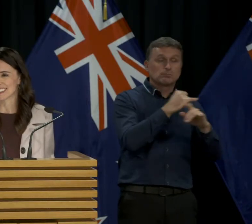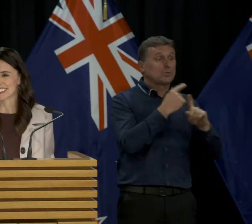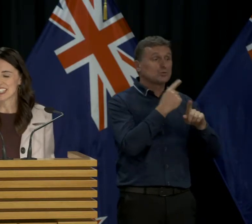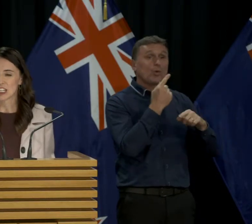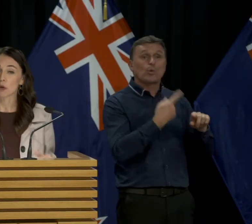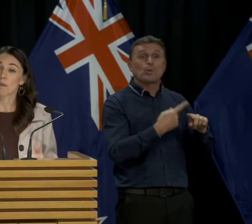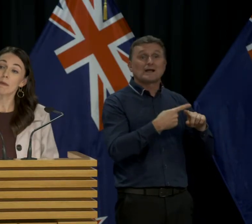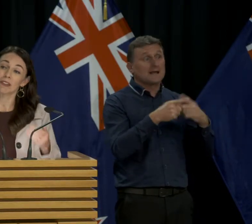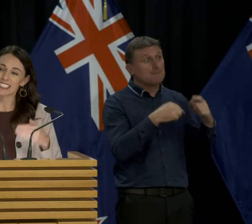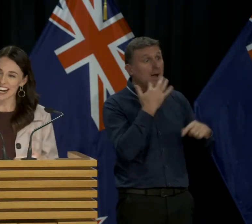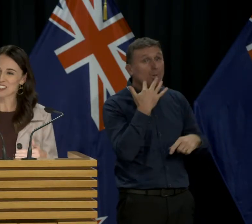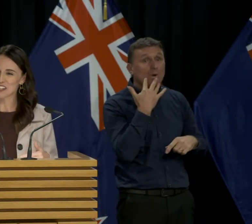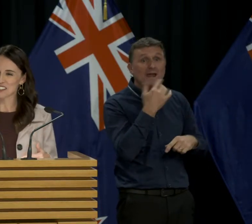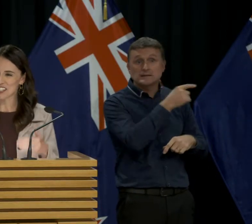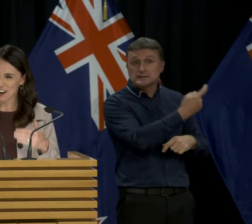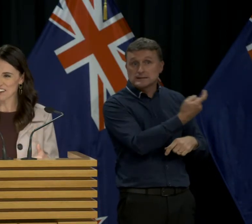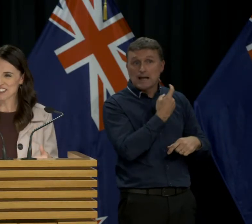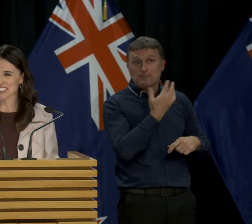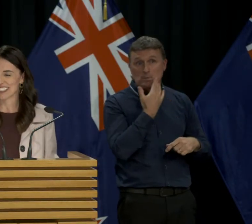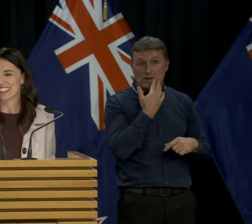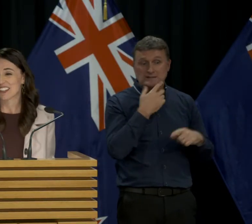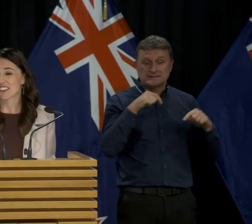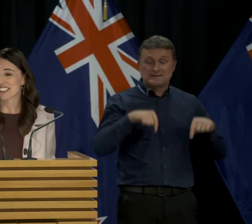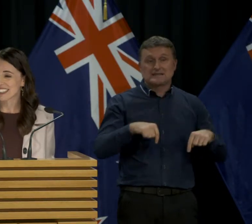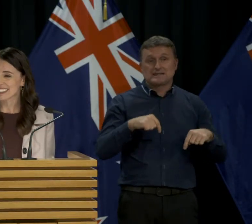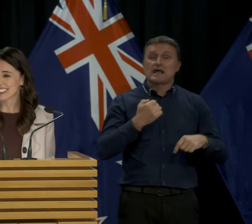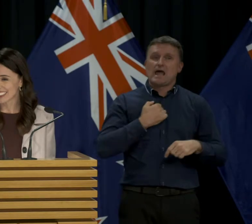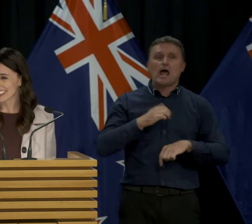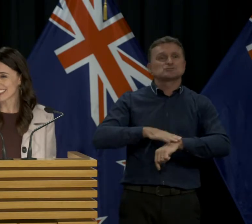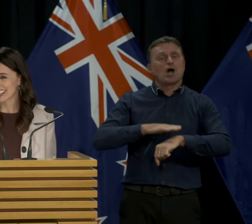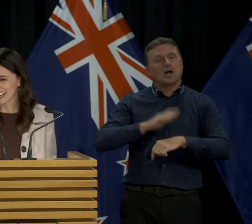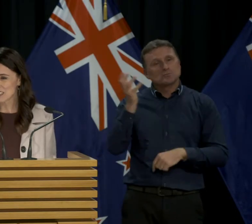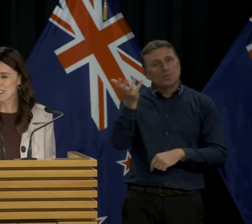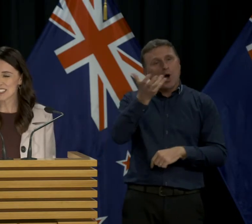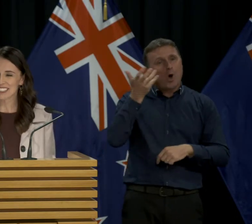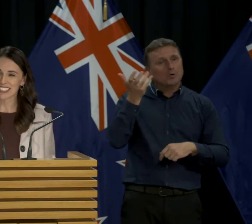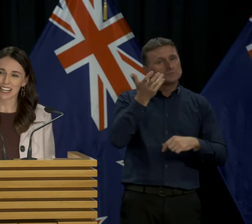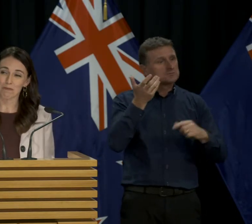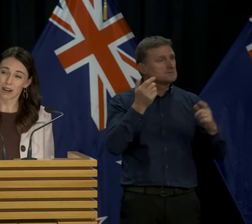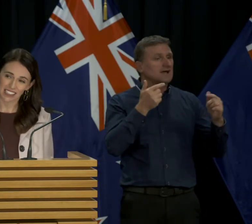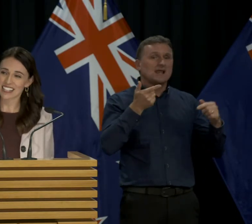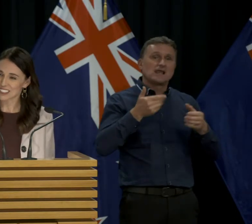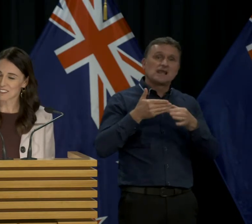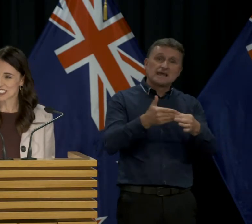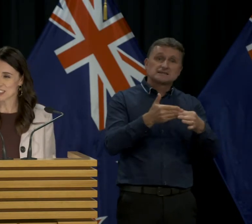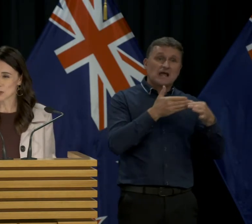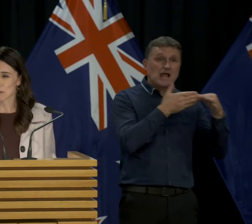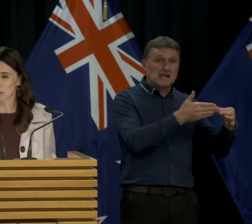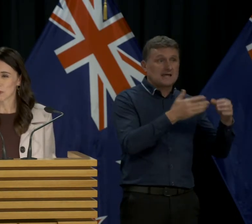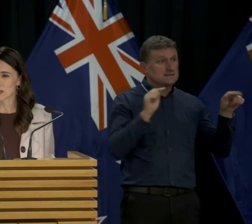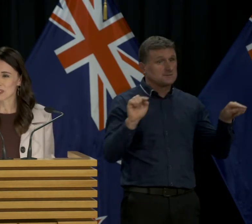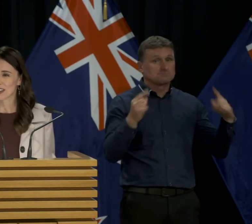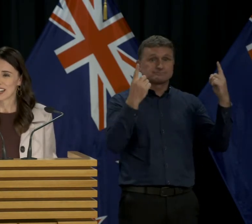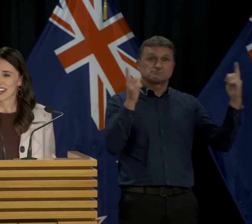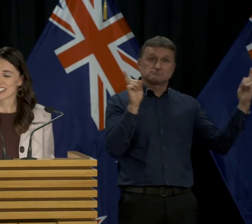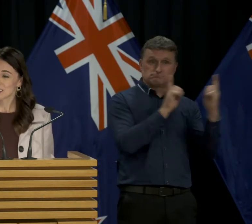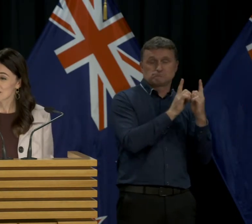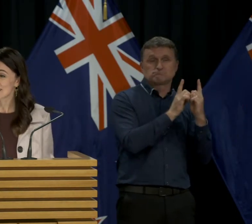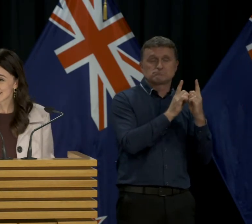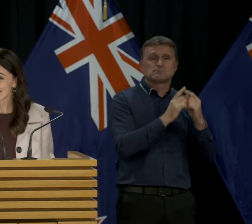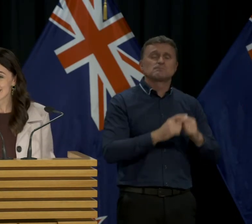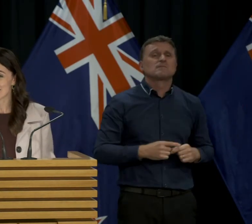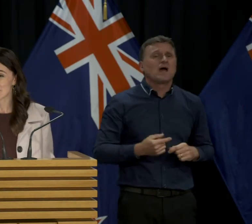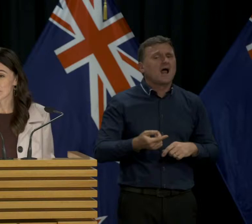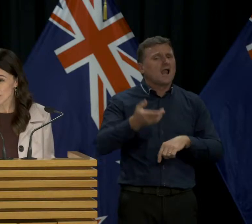New Zealand. You'll remember it's our turn to host those leader-to-leader engagements. My last overseas trip was